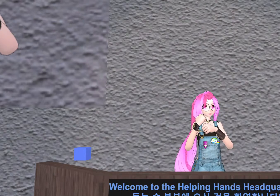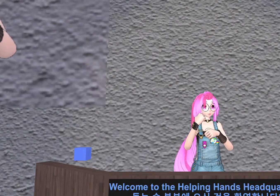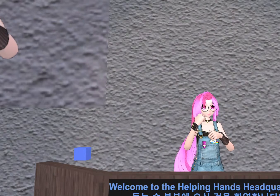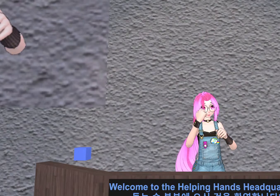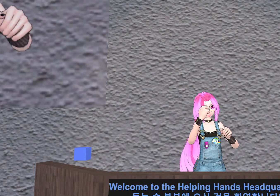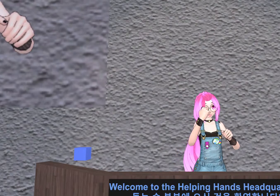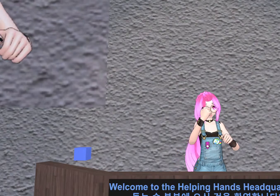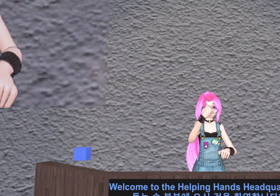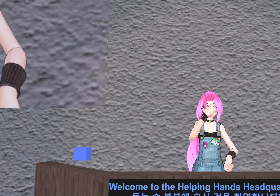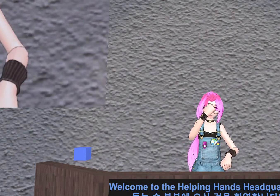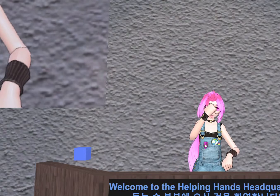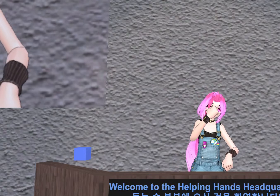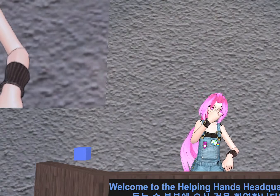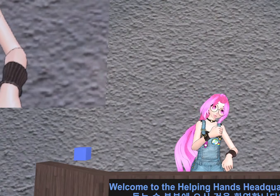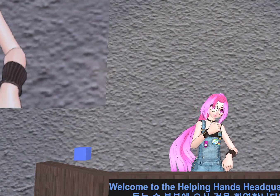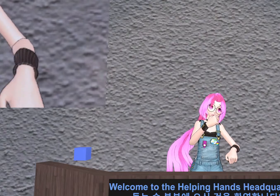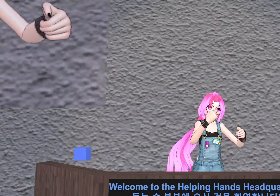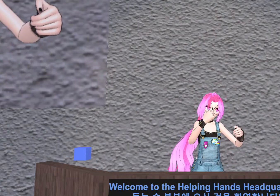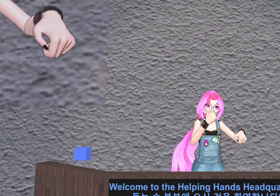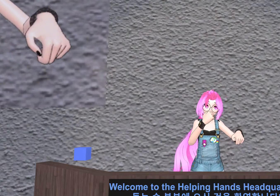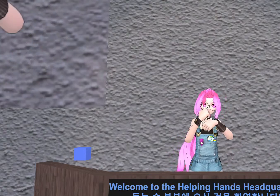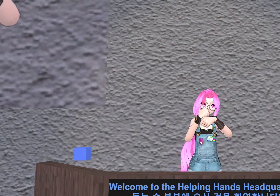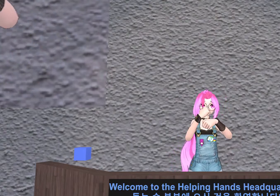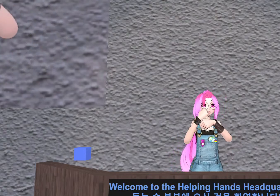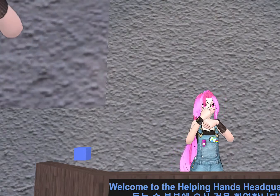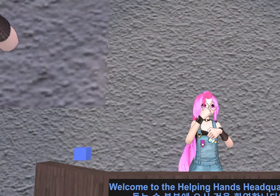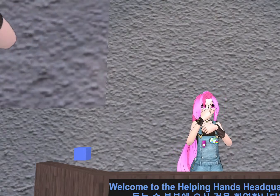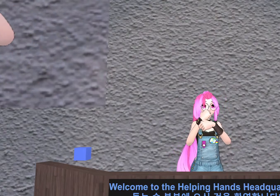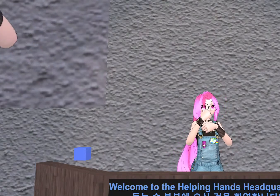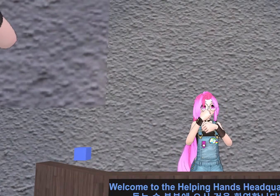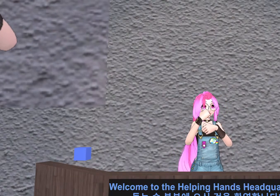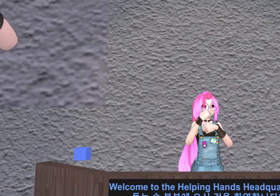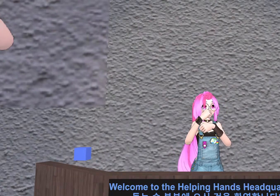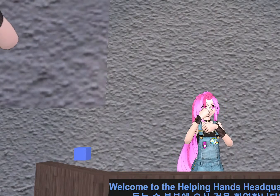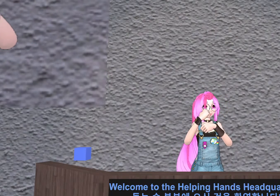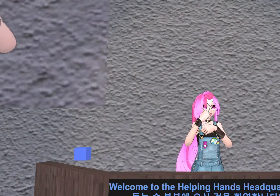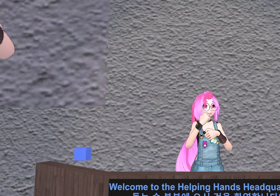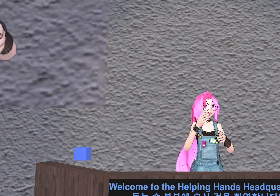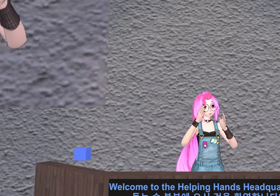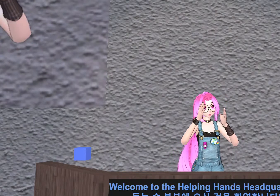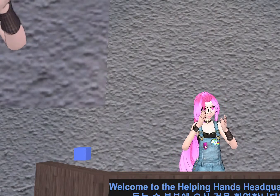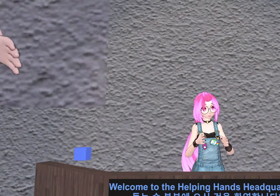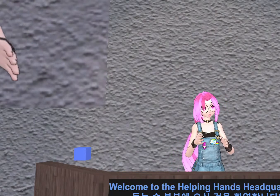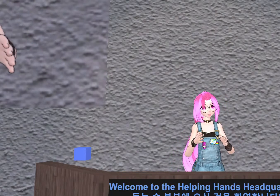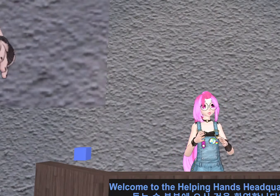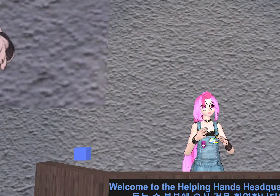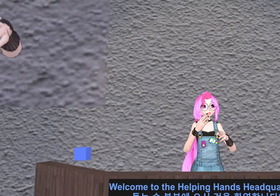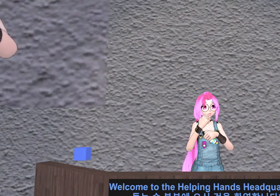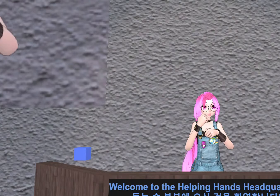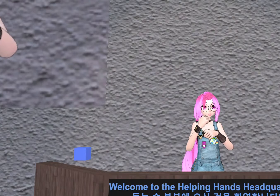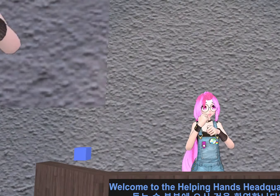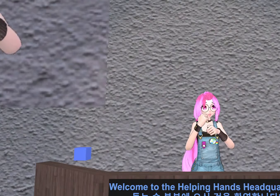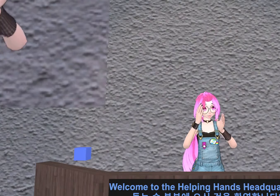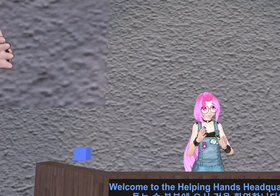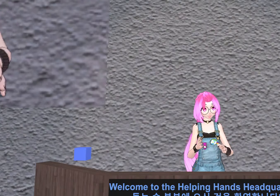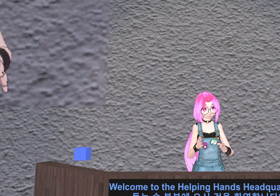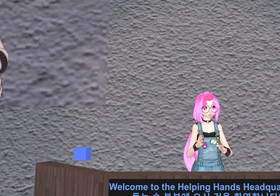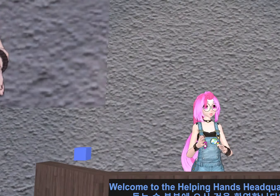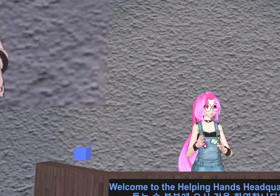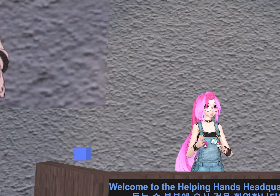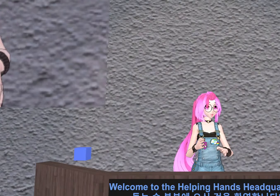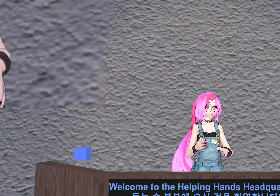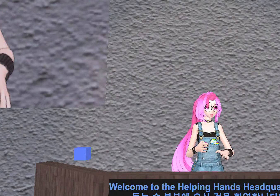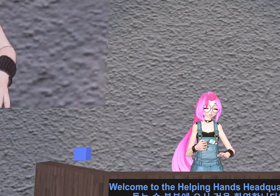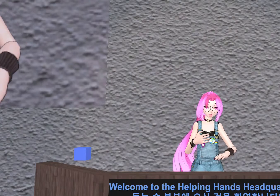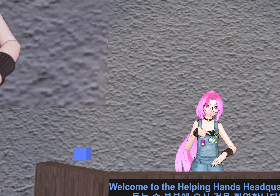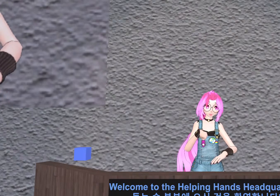Support. You're supporting this fist is falling. You're getting this fist. You're supporting it. Support. When we say person, that means you're a